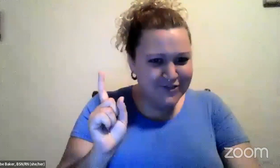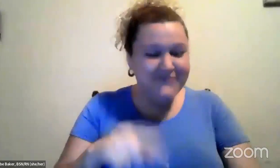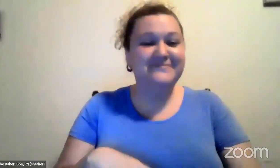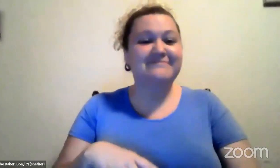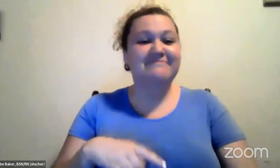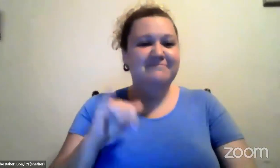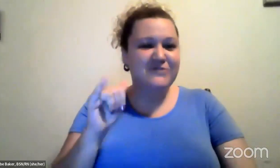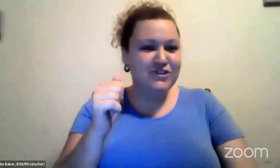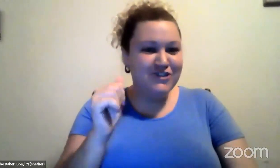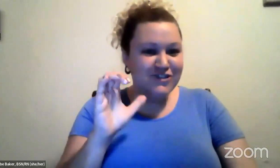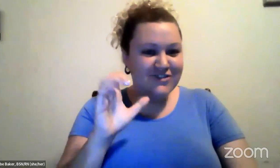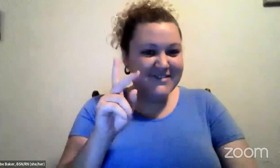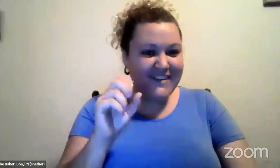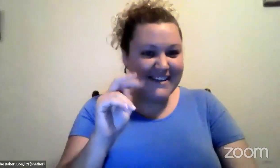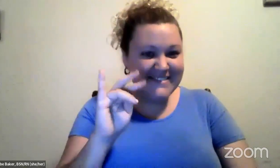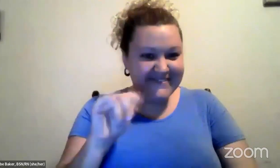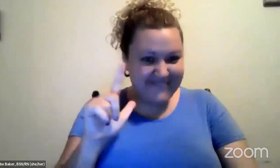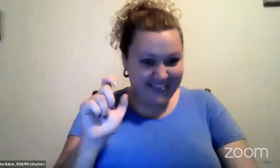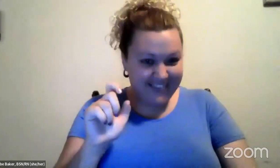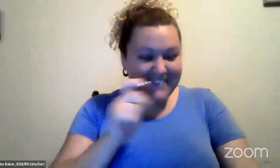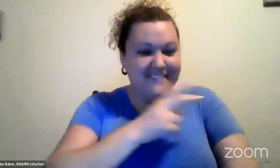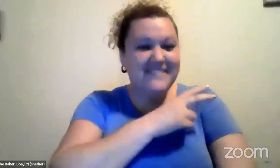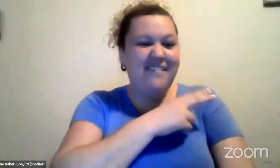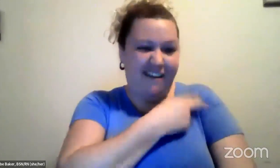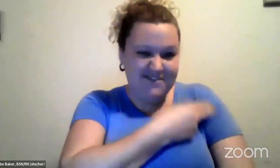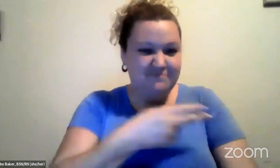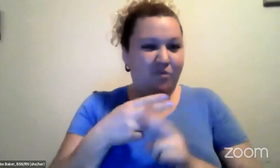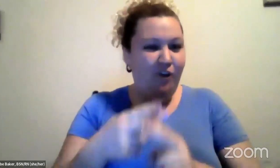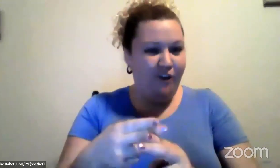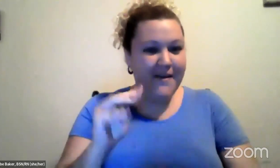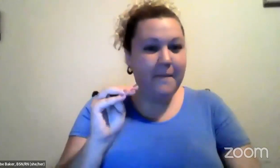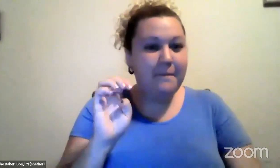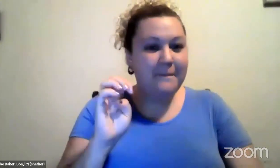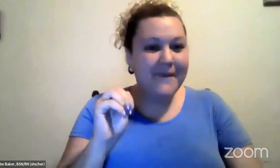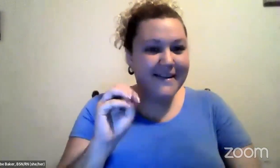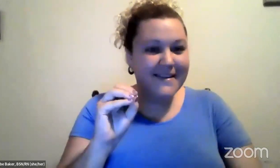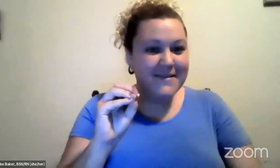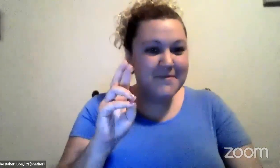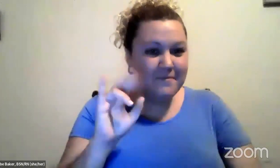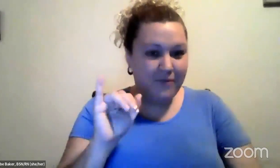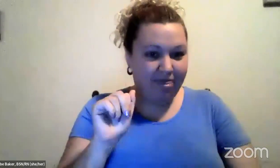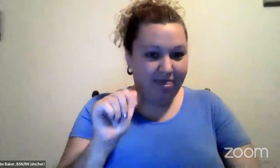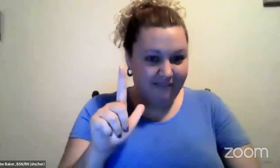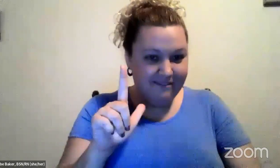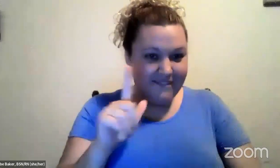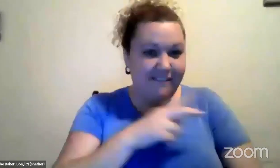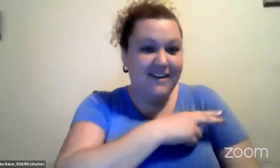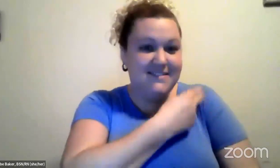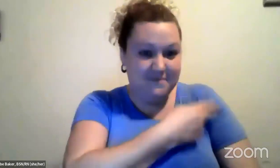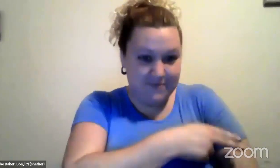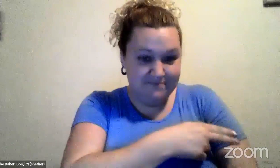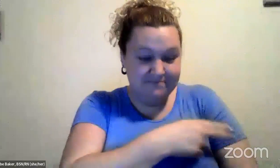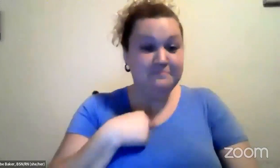in Florida. I work in Jacksonville in a hospital that's Memorial